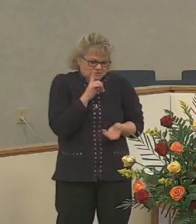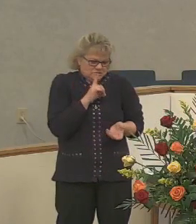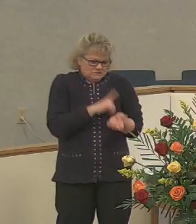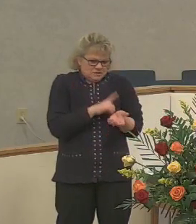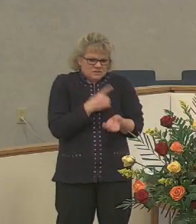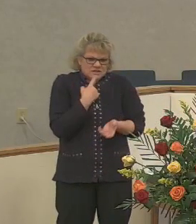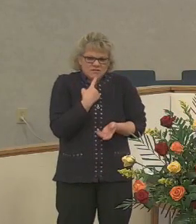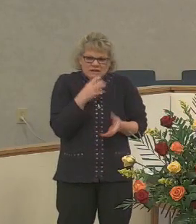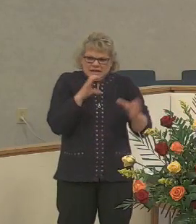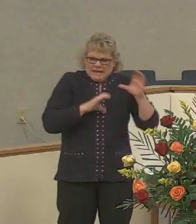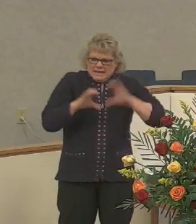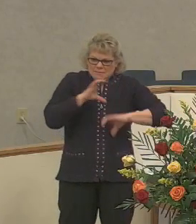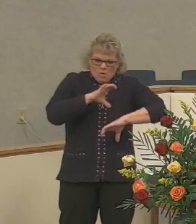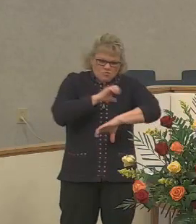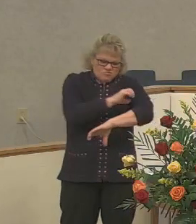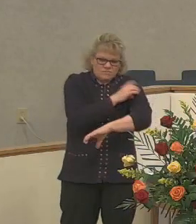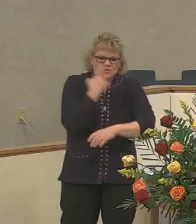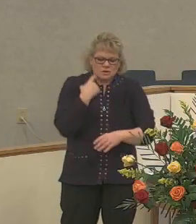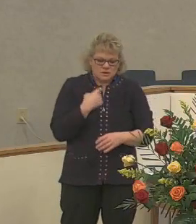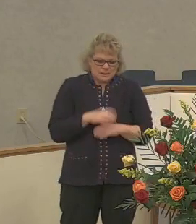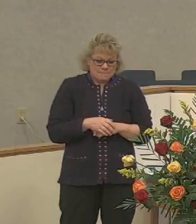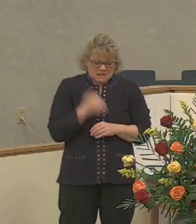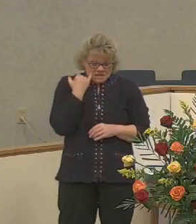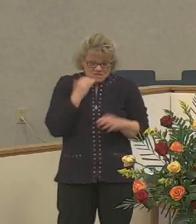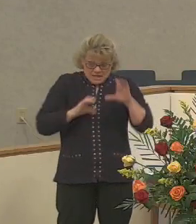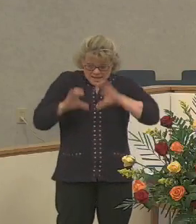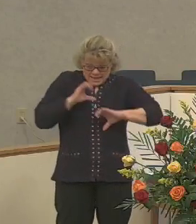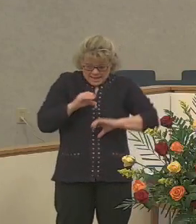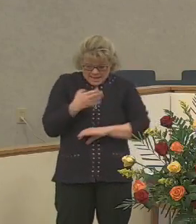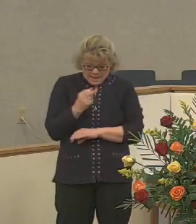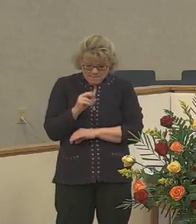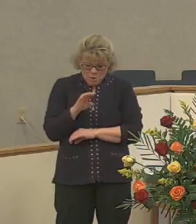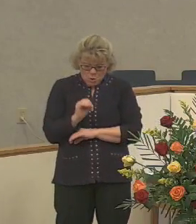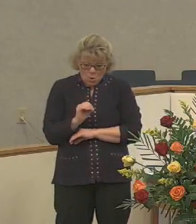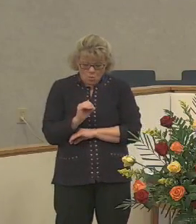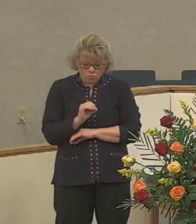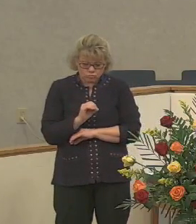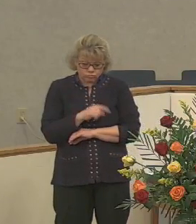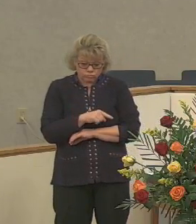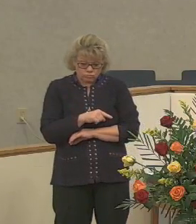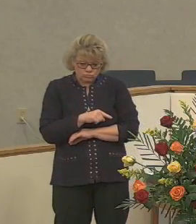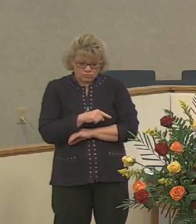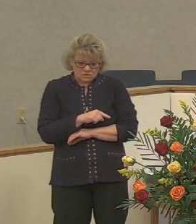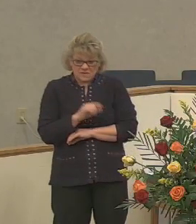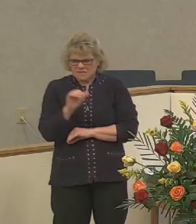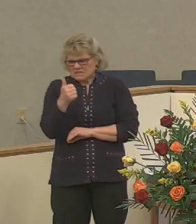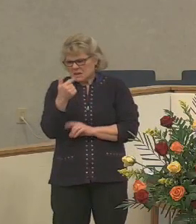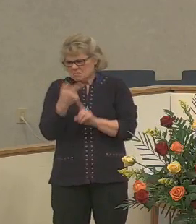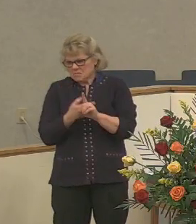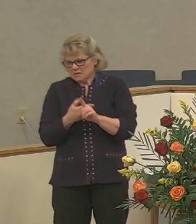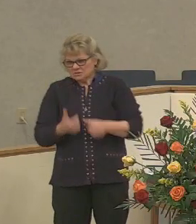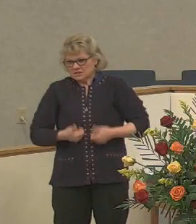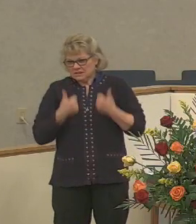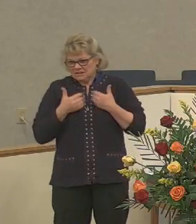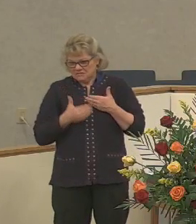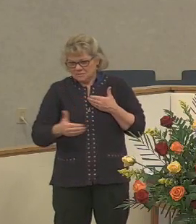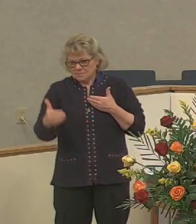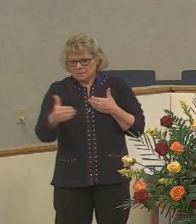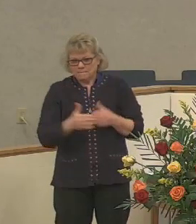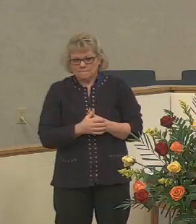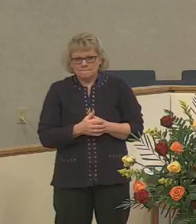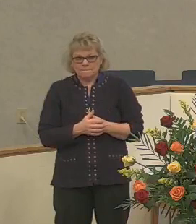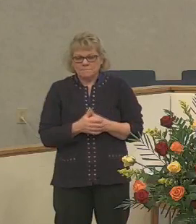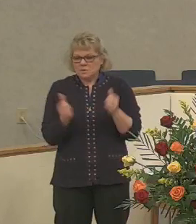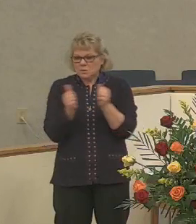take chemo, and if he did, that he would be given 10 months to live.